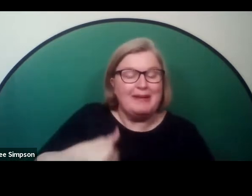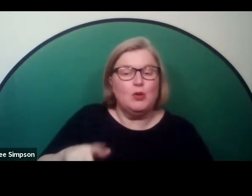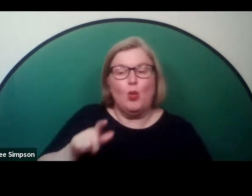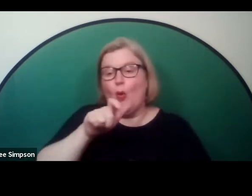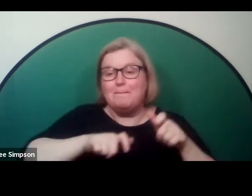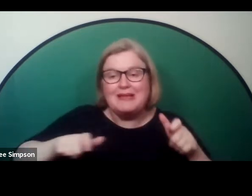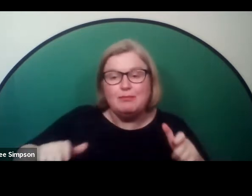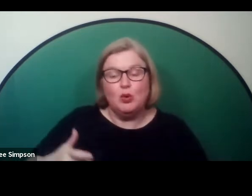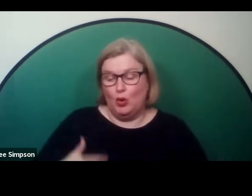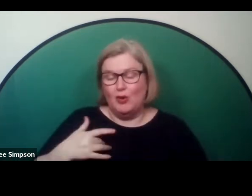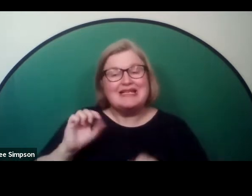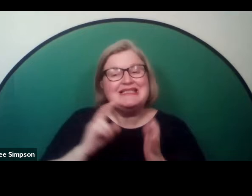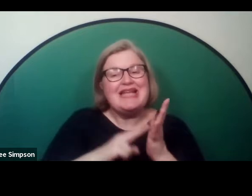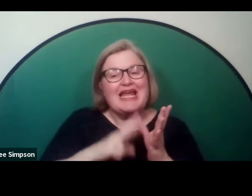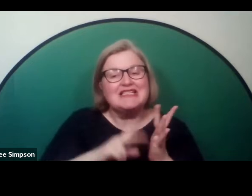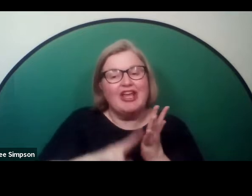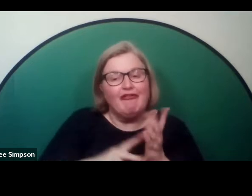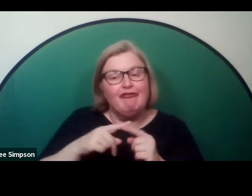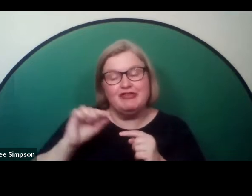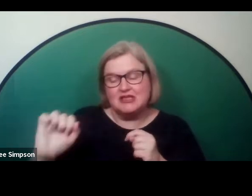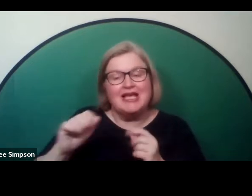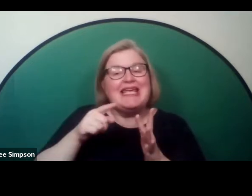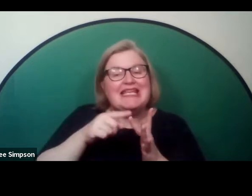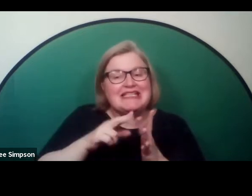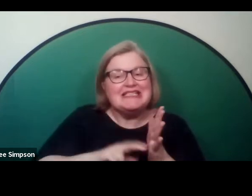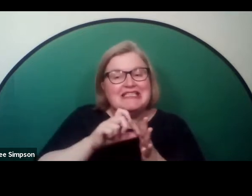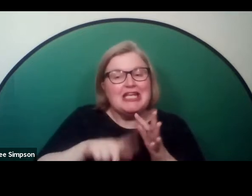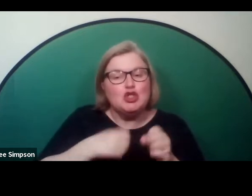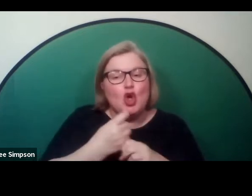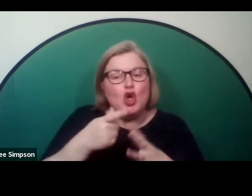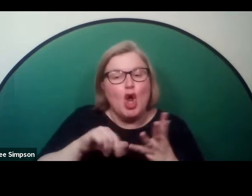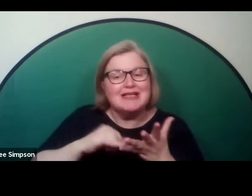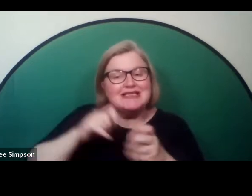been. Disability needs to be considered as a key intersectional issue